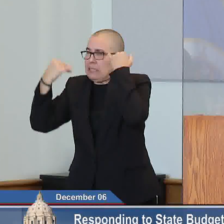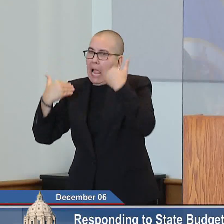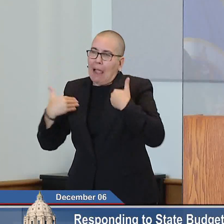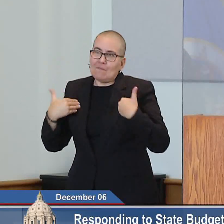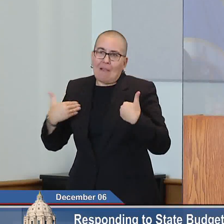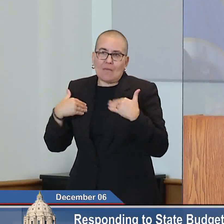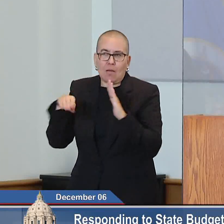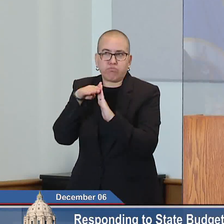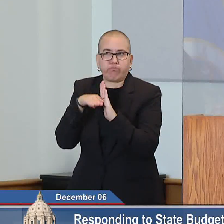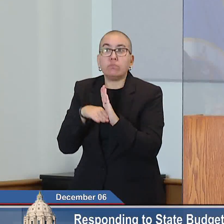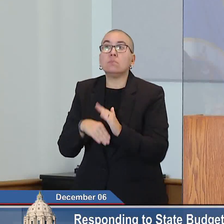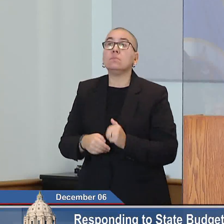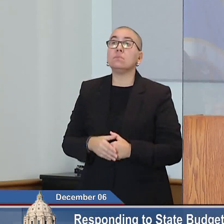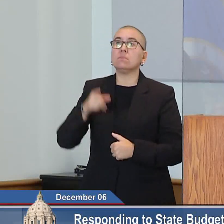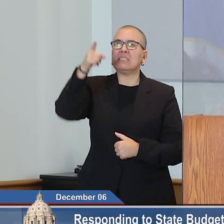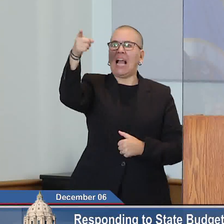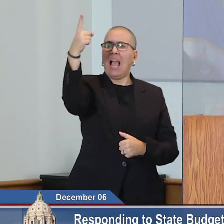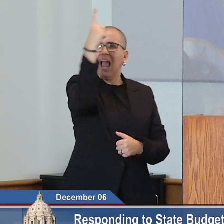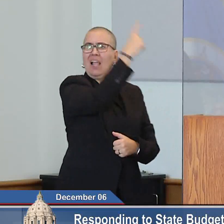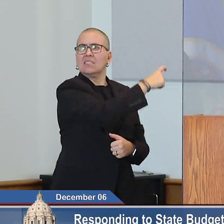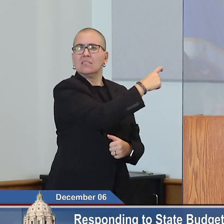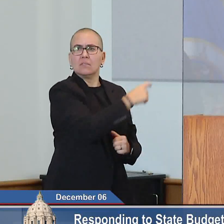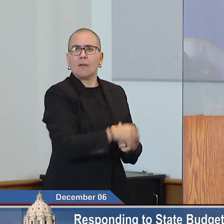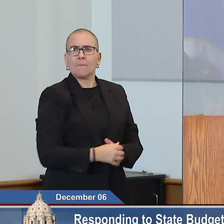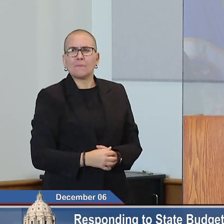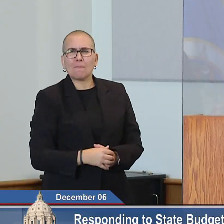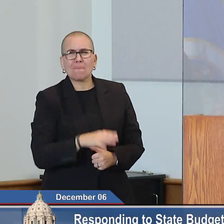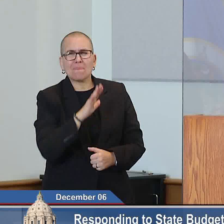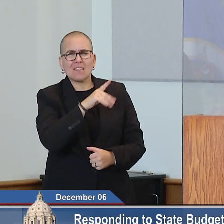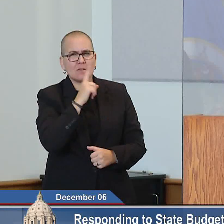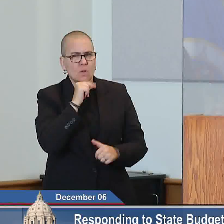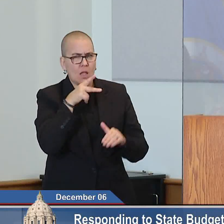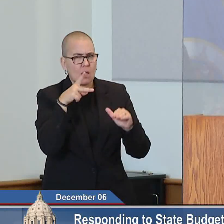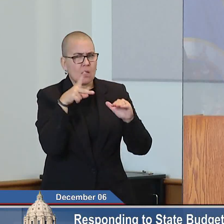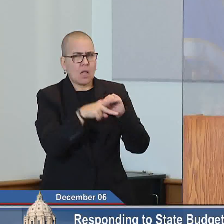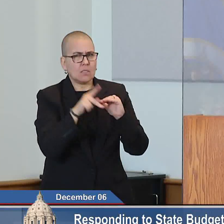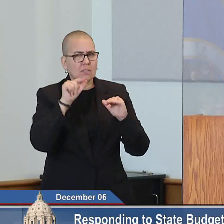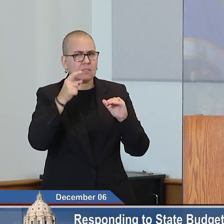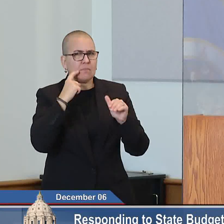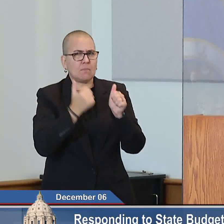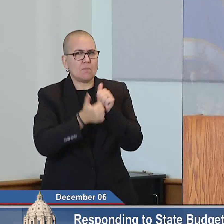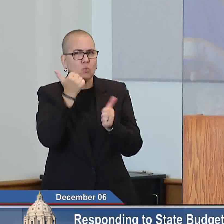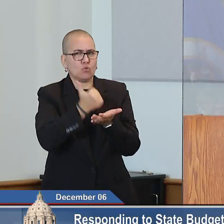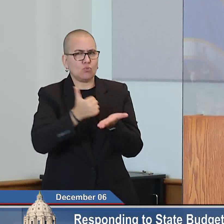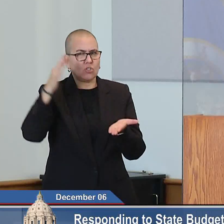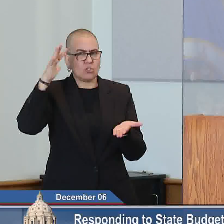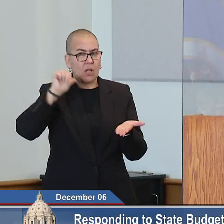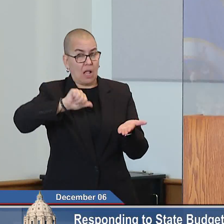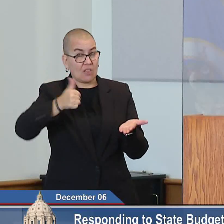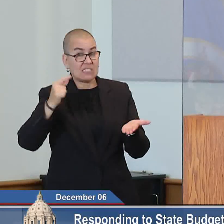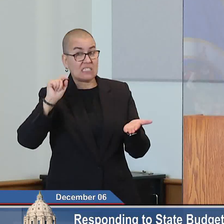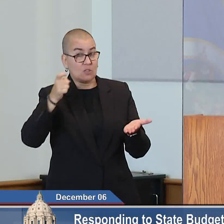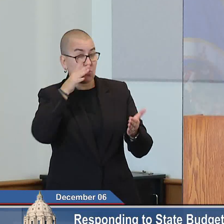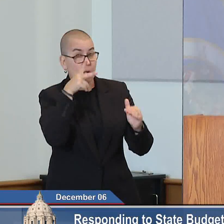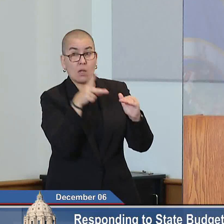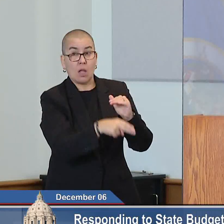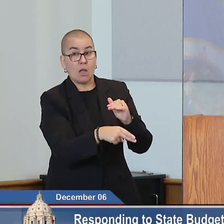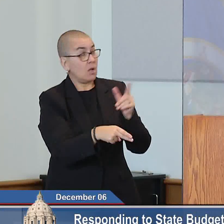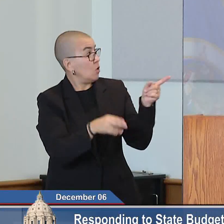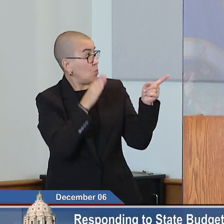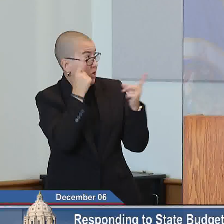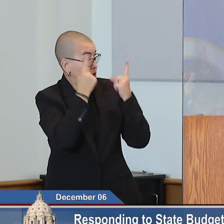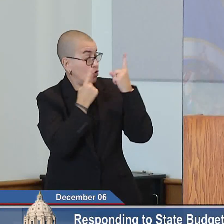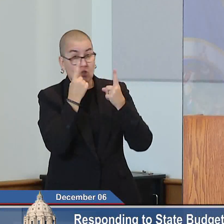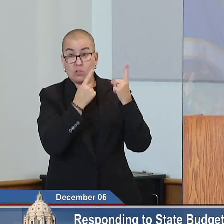Governor, I hear you say you're not going cut taxes for the wealthiest. Are there other tax cuts you would consider? And then, secondly, a lot of people concerned about